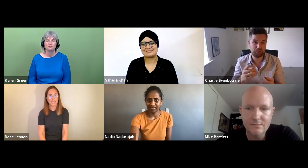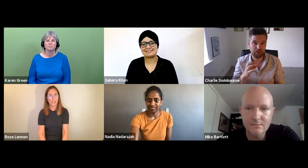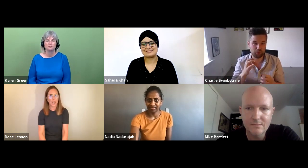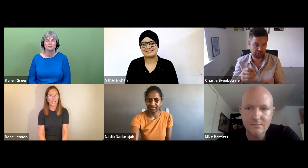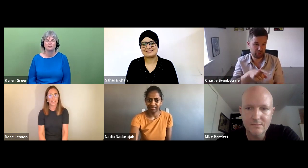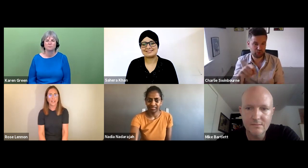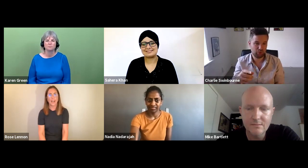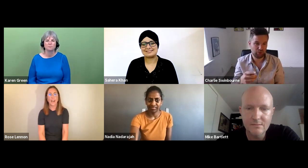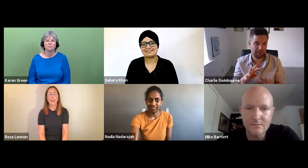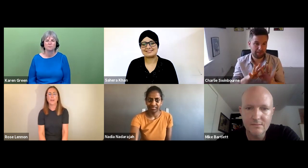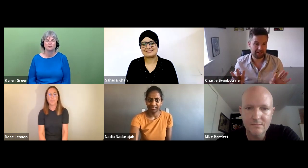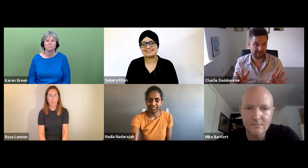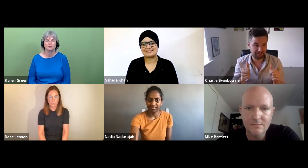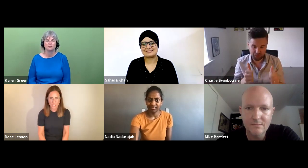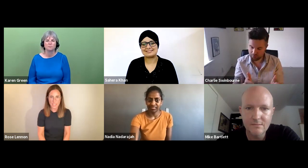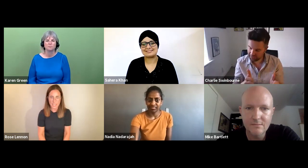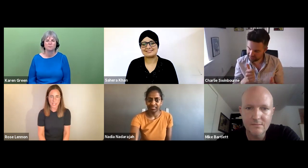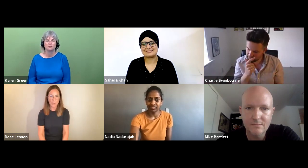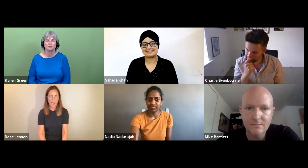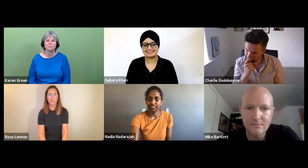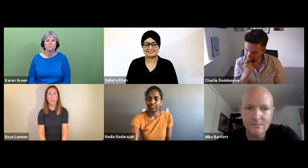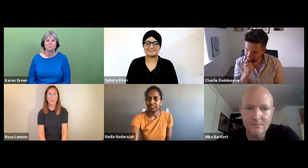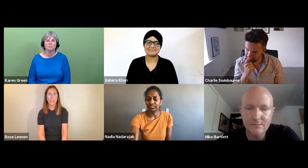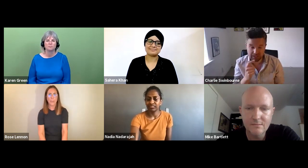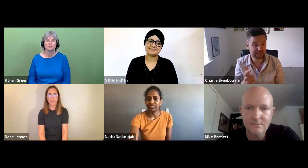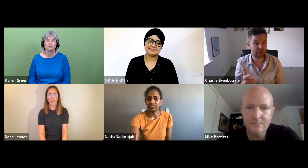the chat and we will present it to the panel.